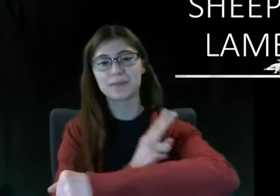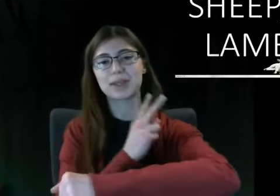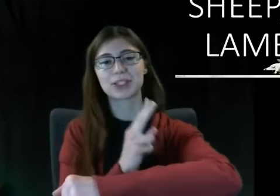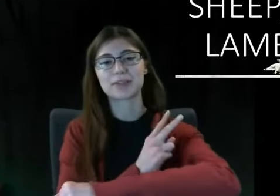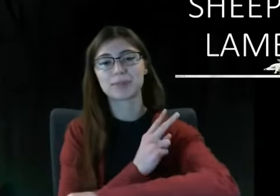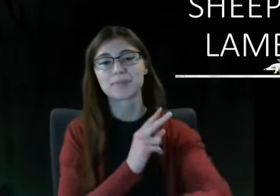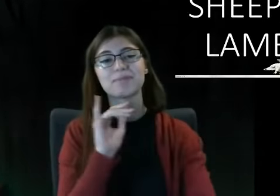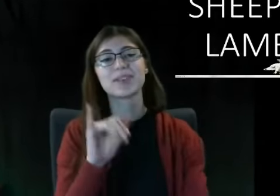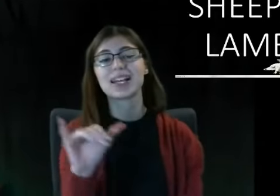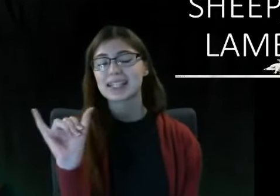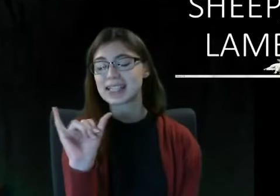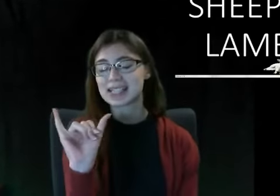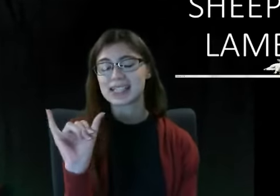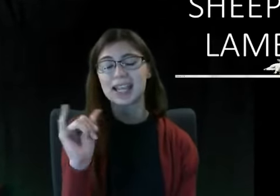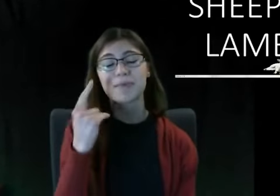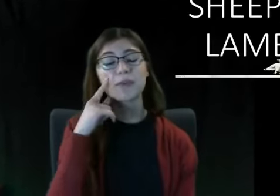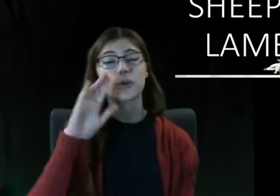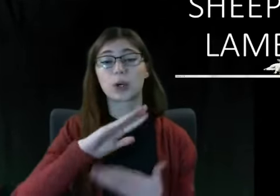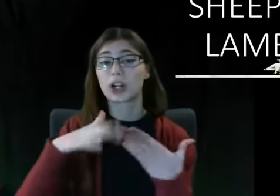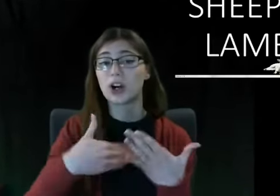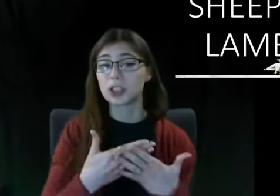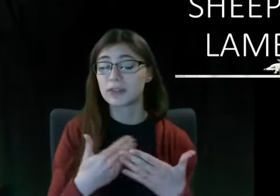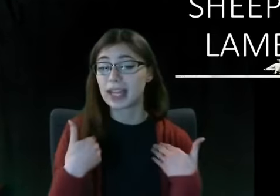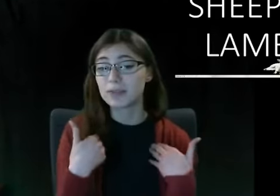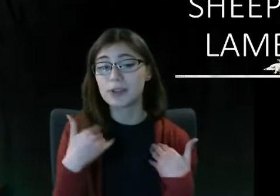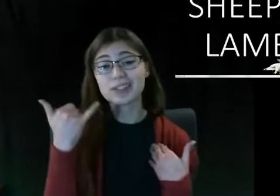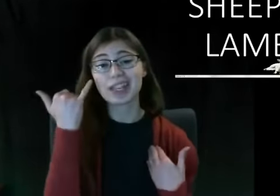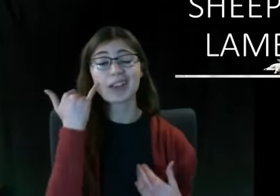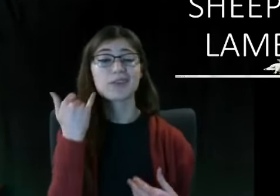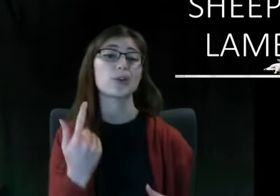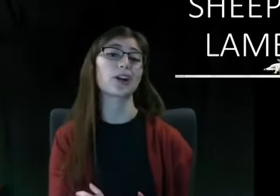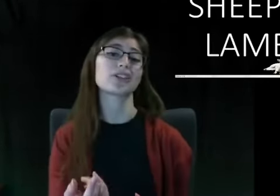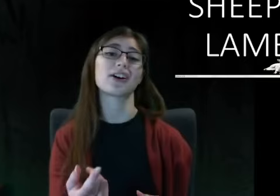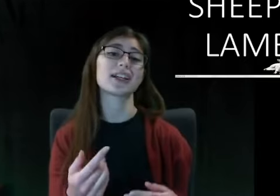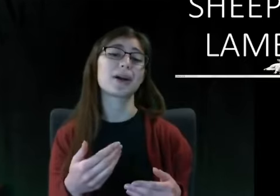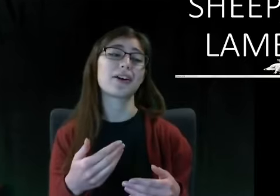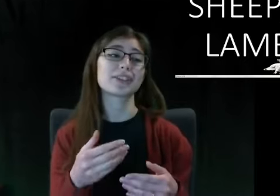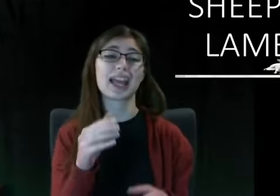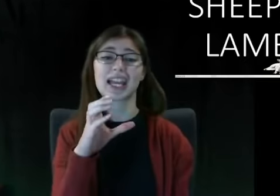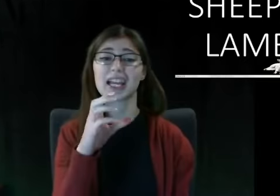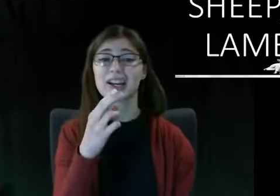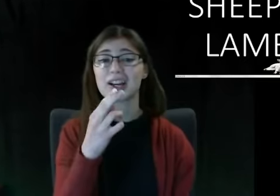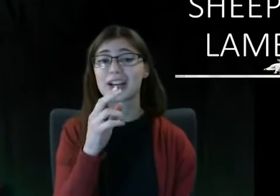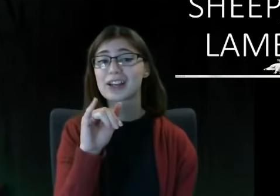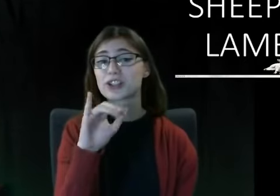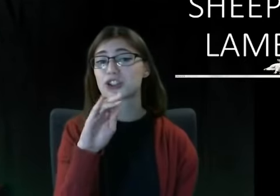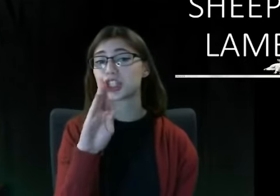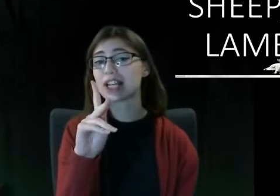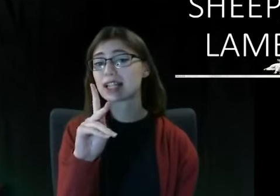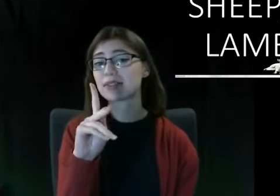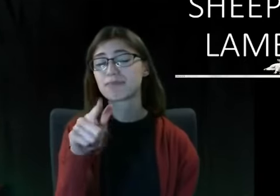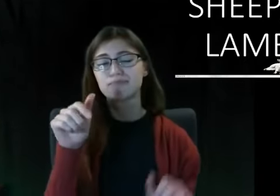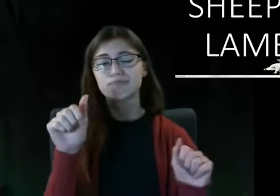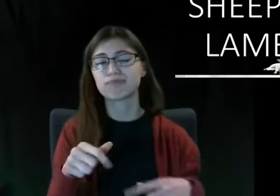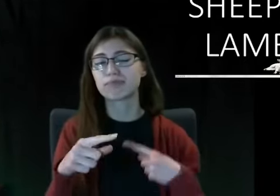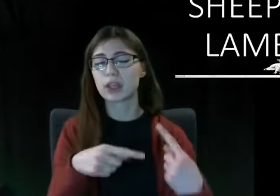sheep. That's the same for all of the animals. If you are talking about a chick, you can